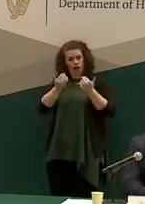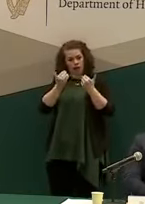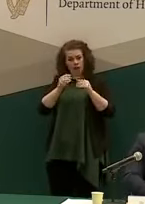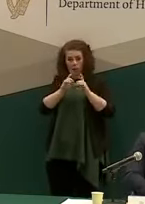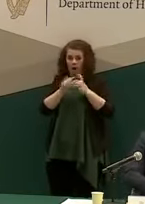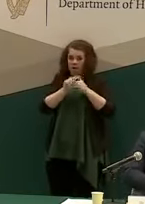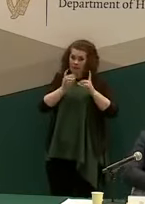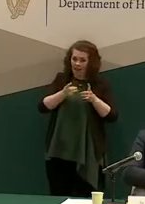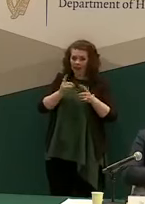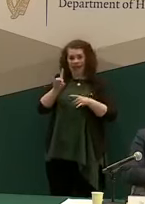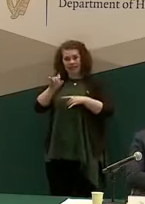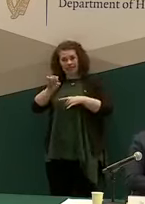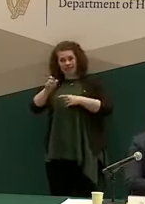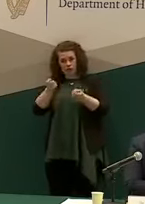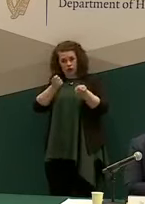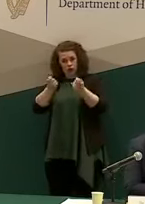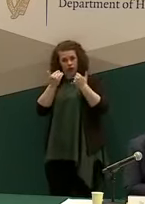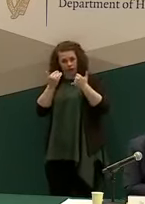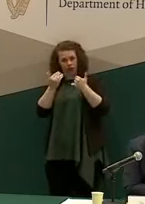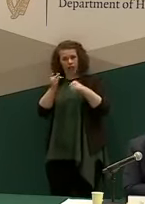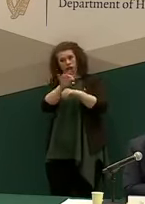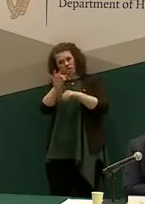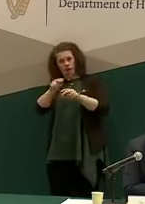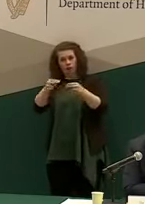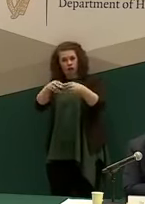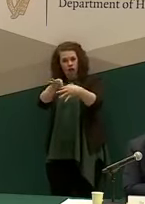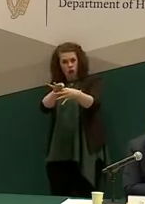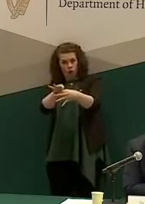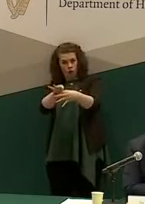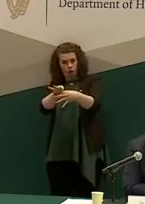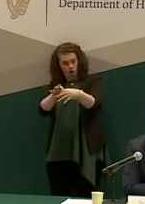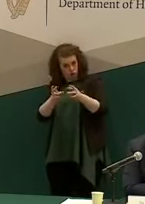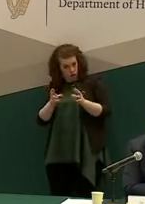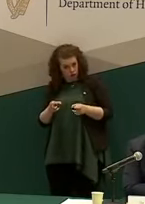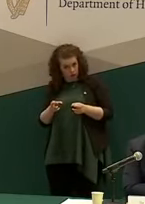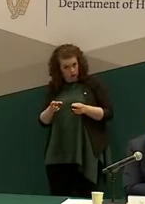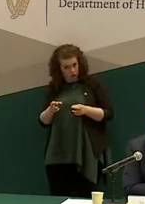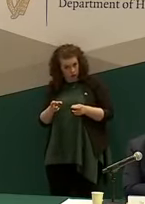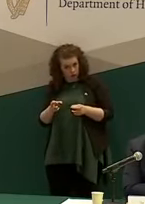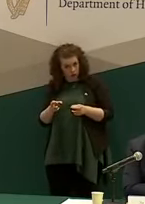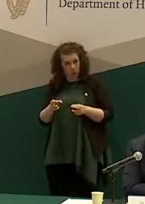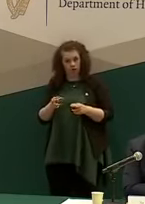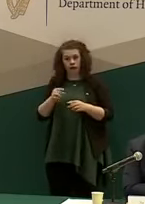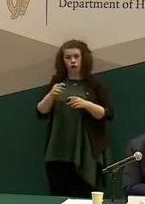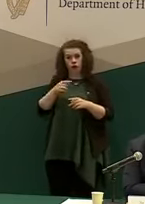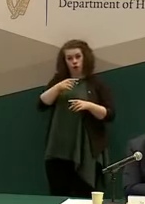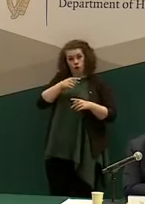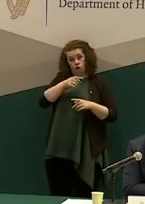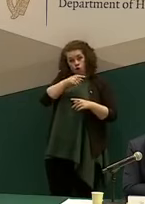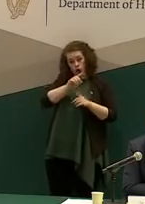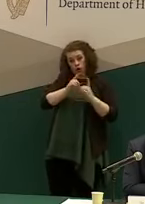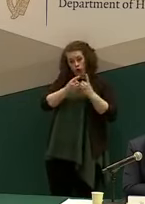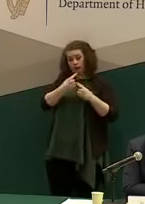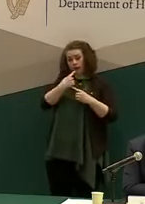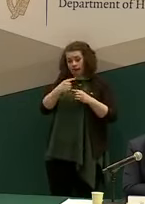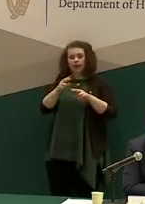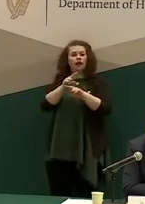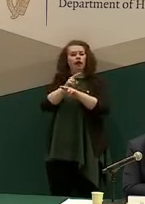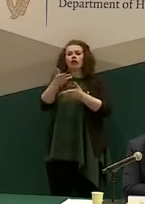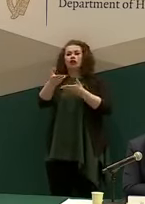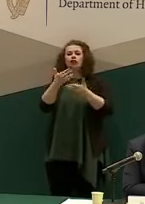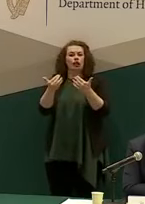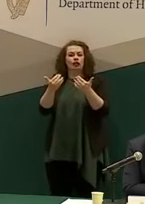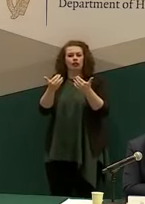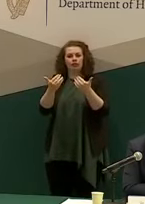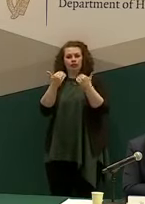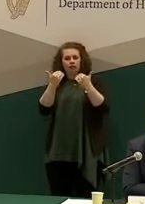nursing homes saw fit from the information they were given that their direction was not to discuss these issues with families?